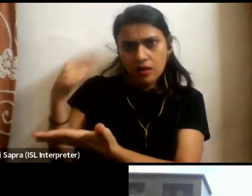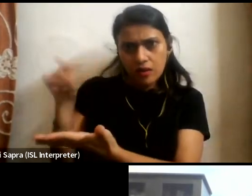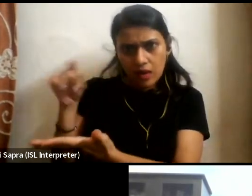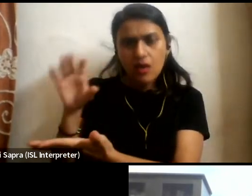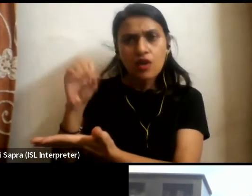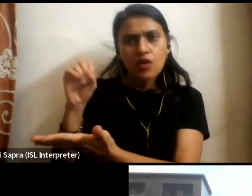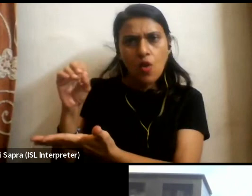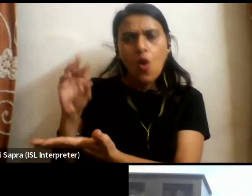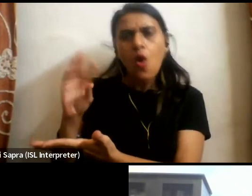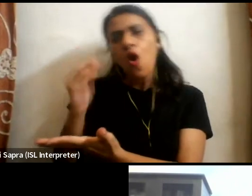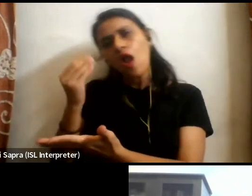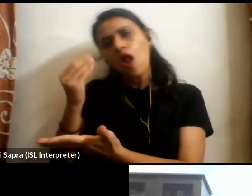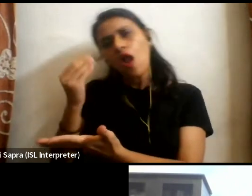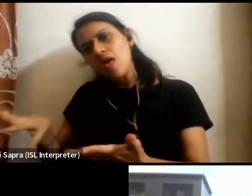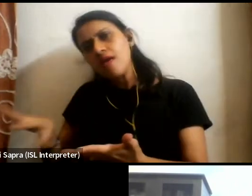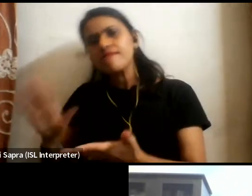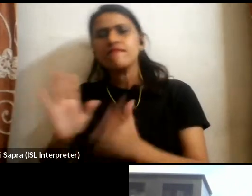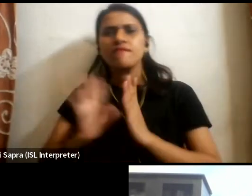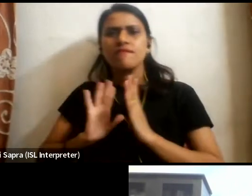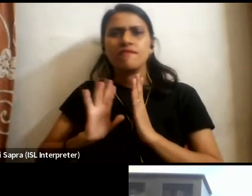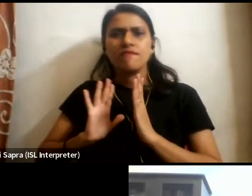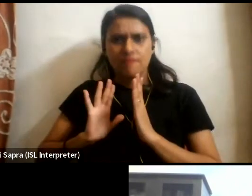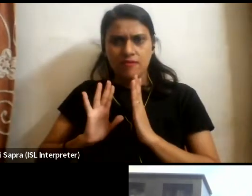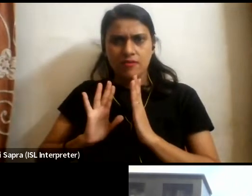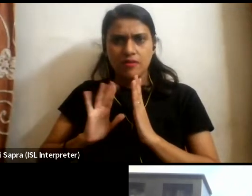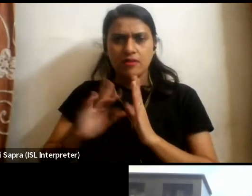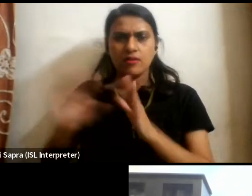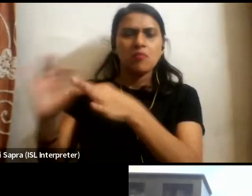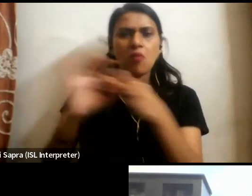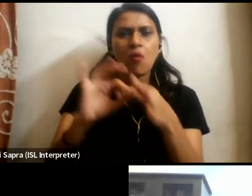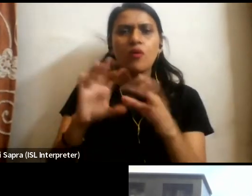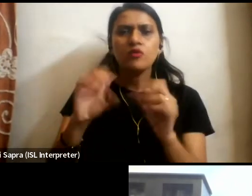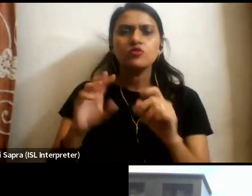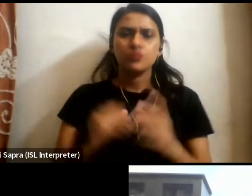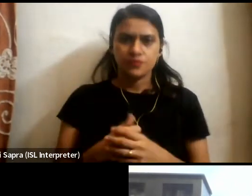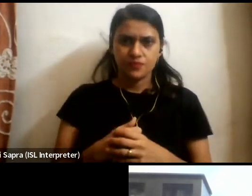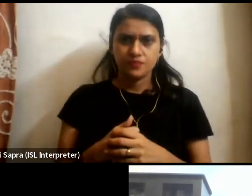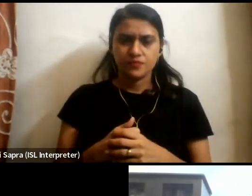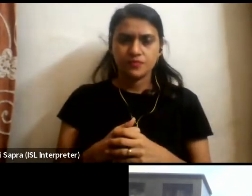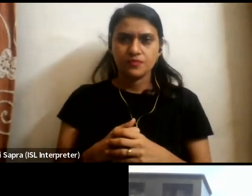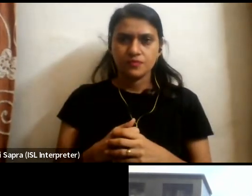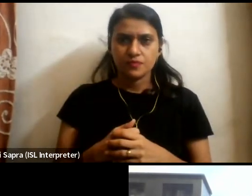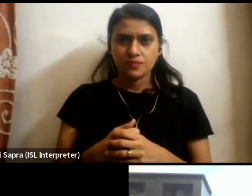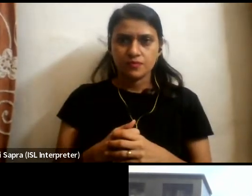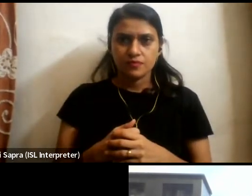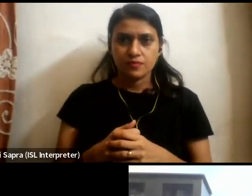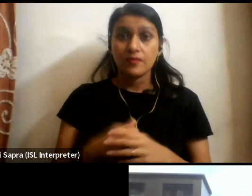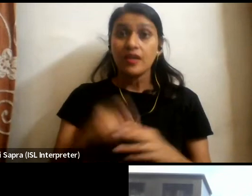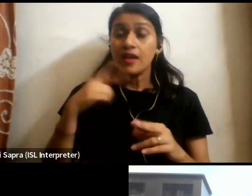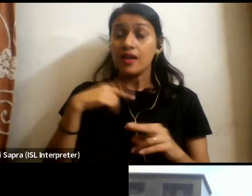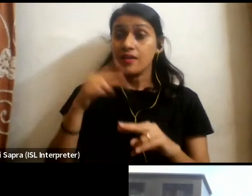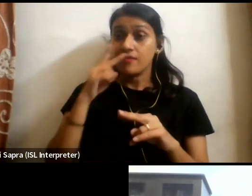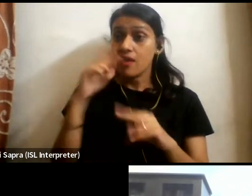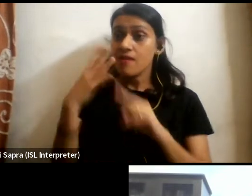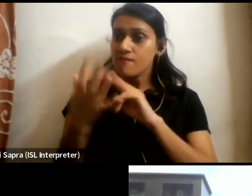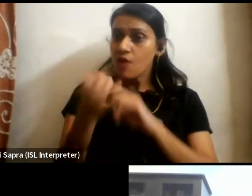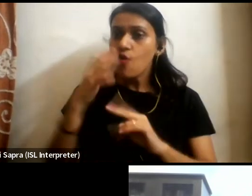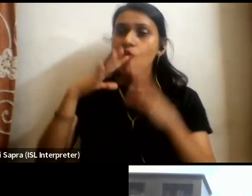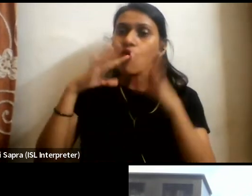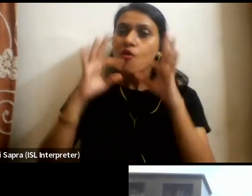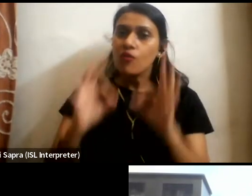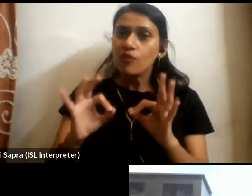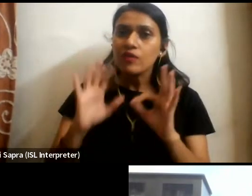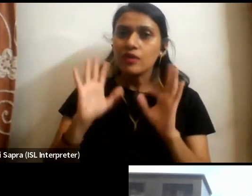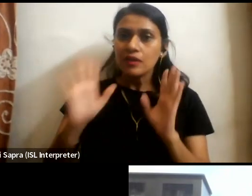skip their bond, so on and so forth? And it's been found, obviously, that many of